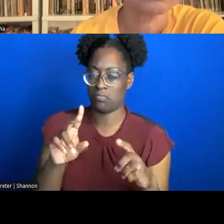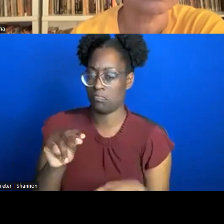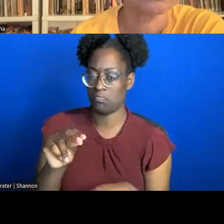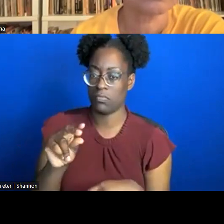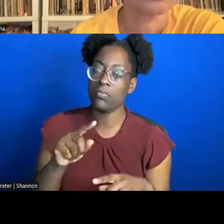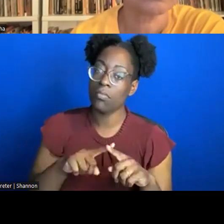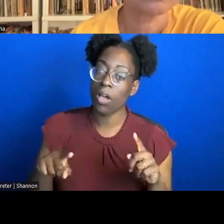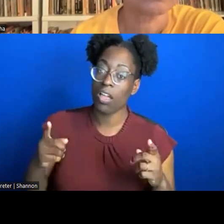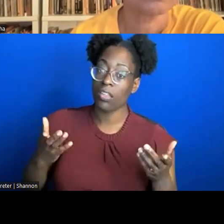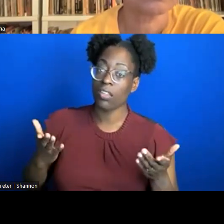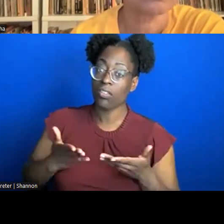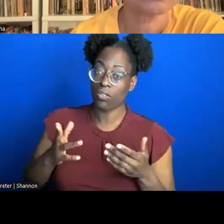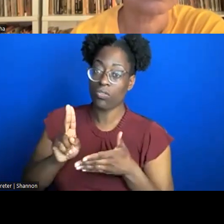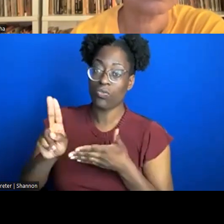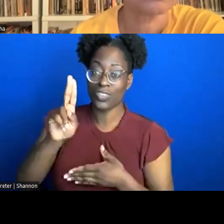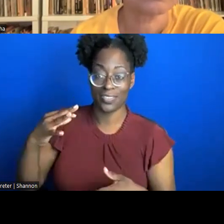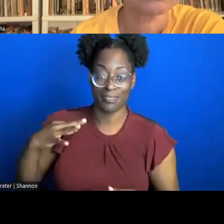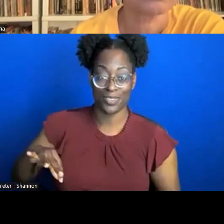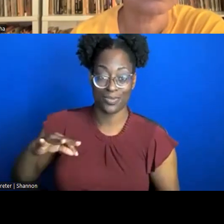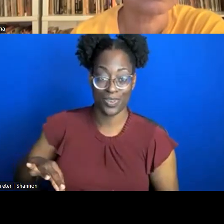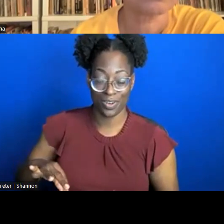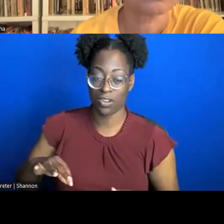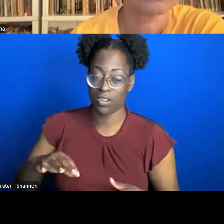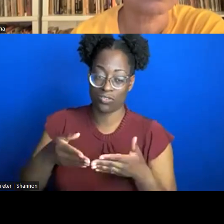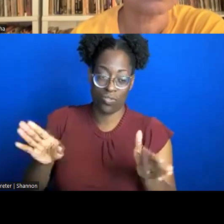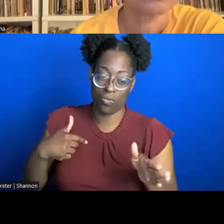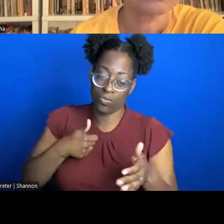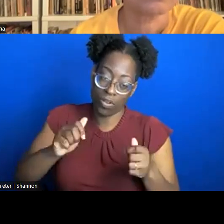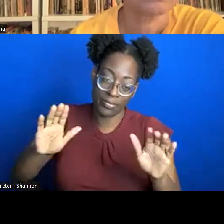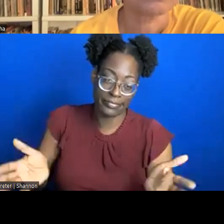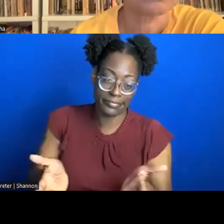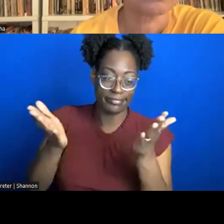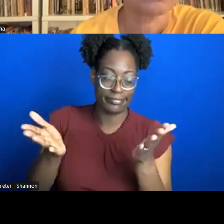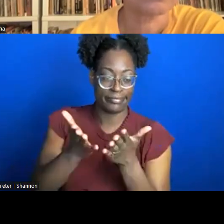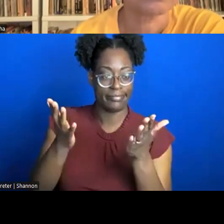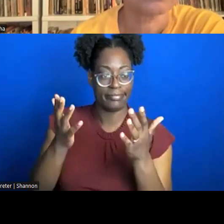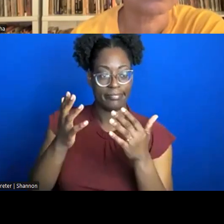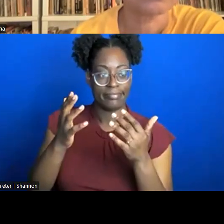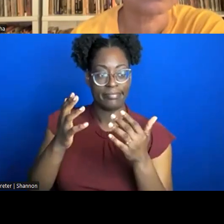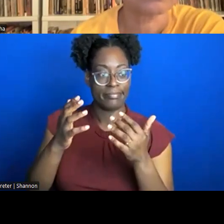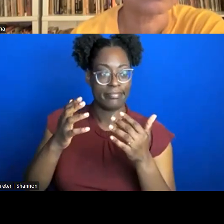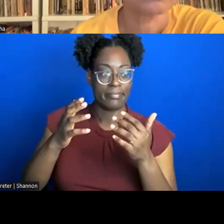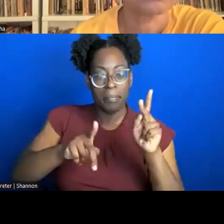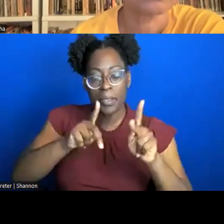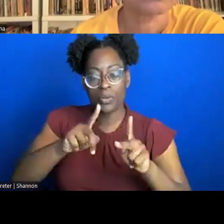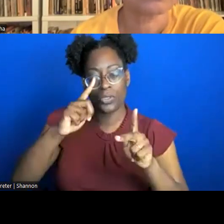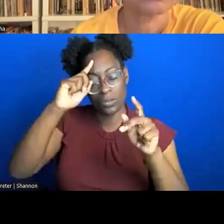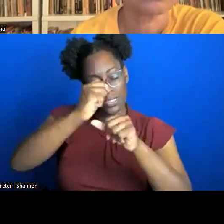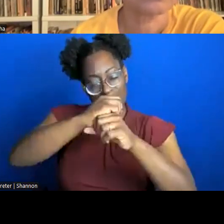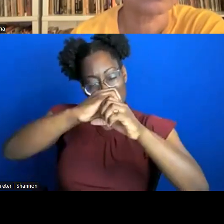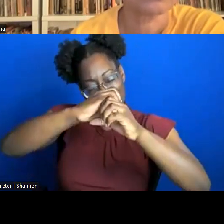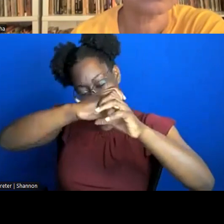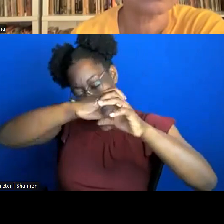a holistic sense of wellness and really thinking about what it means to engage in and really practice, whether it's